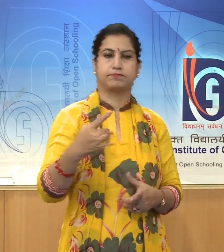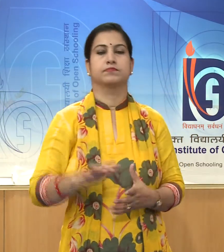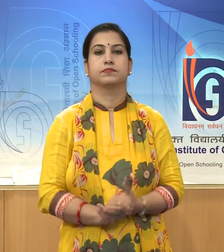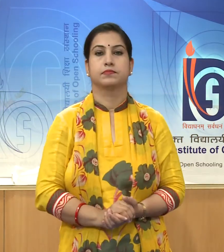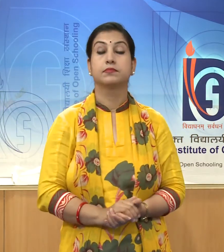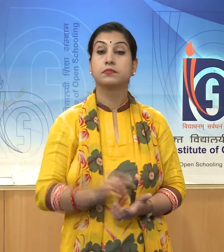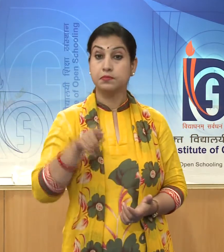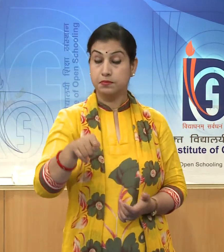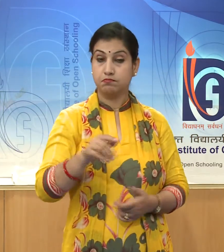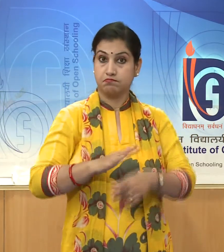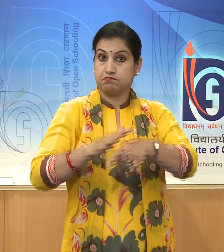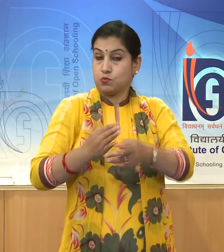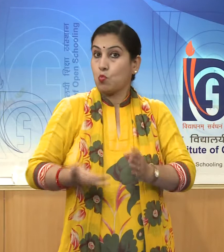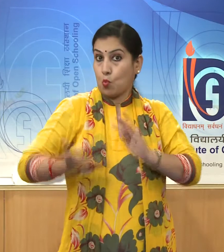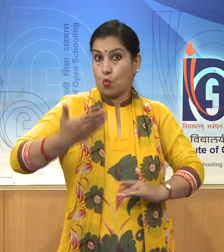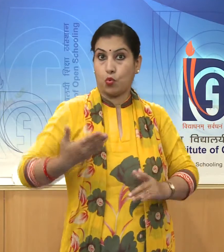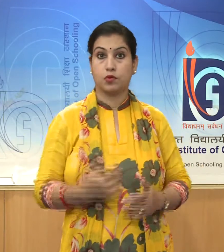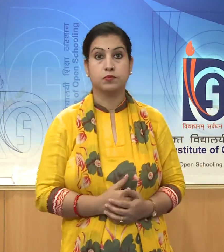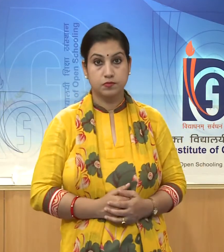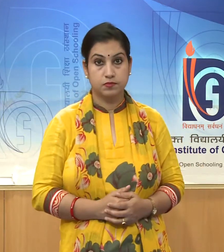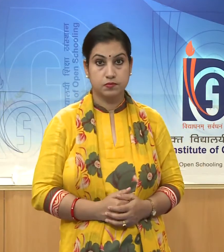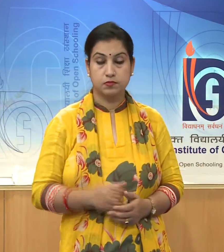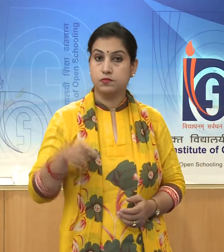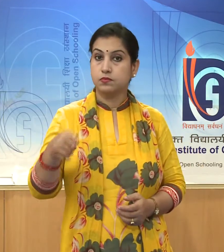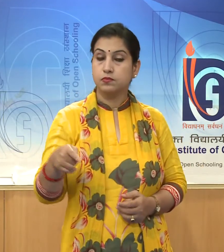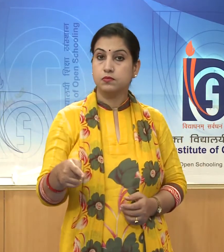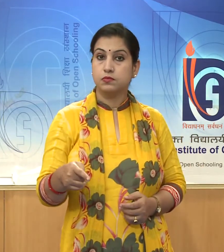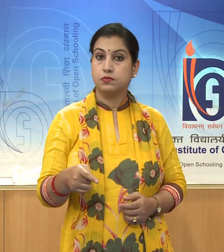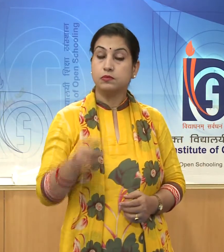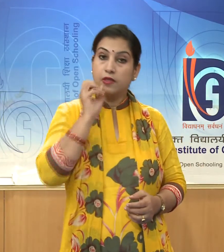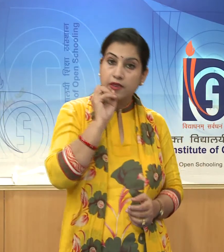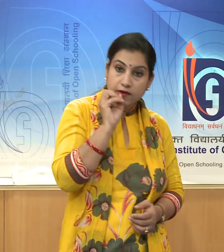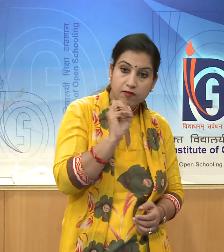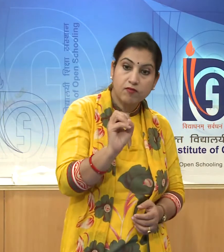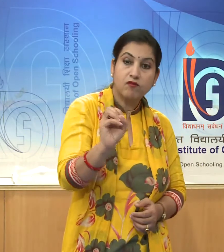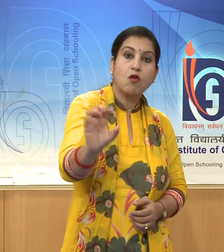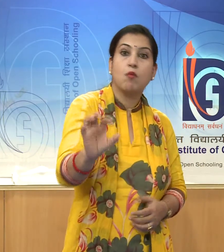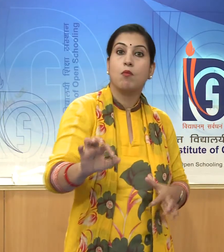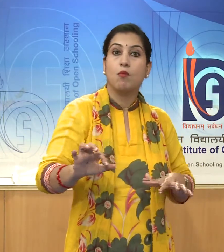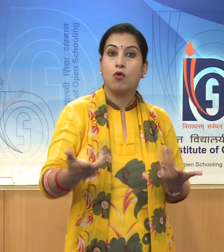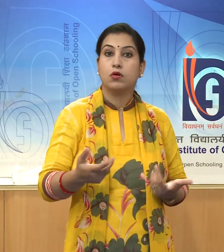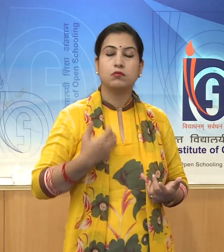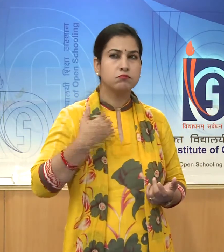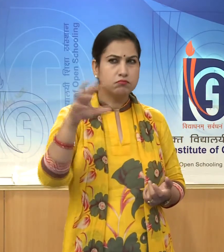He was expert to communicate the